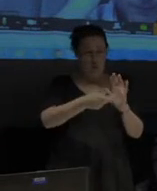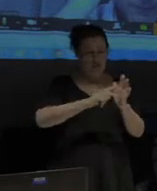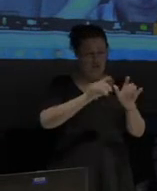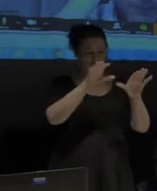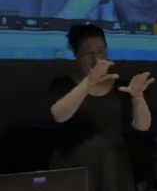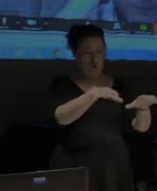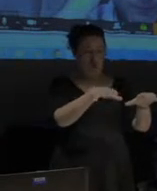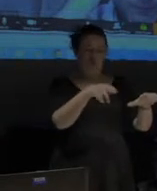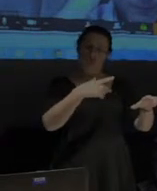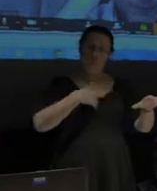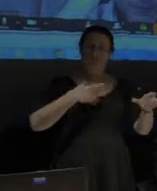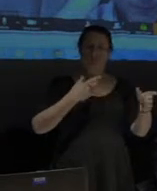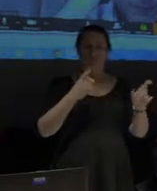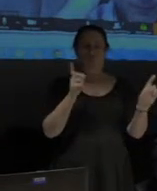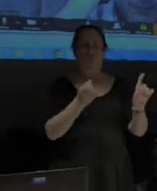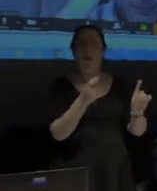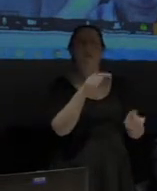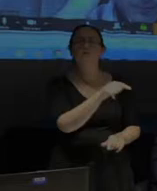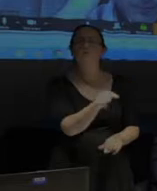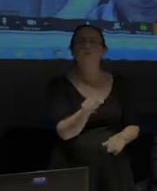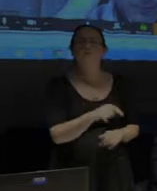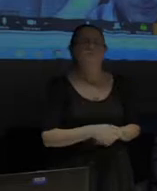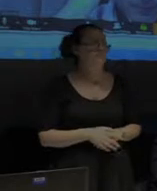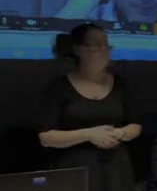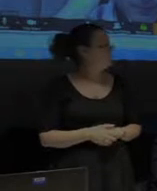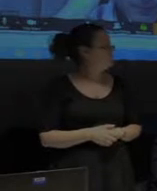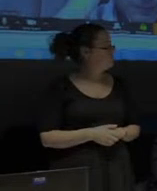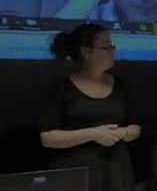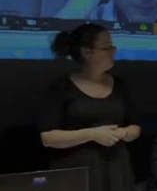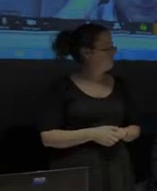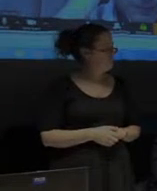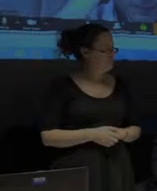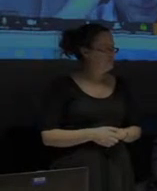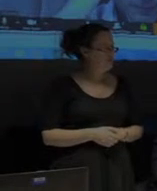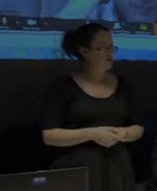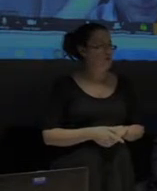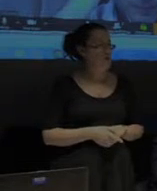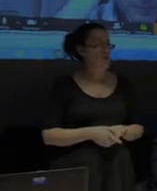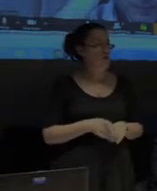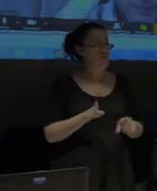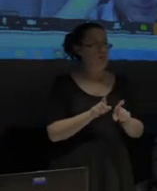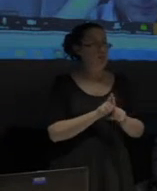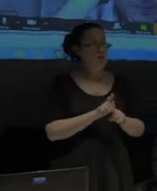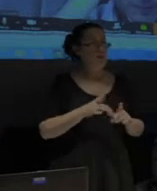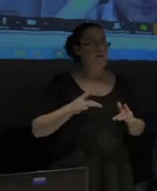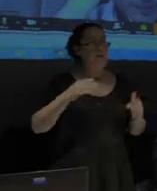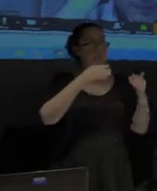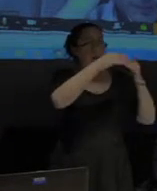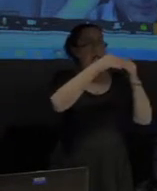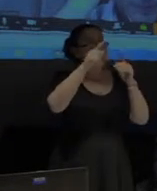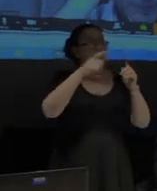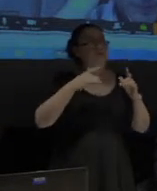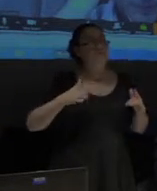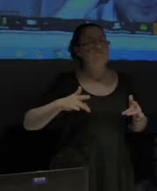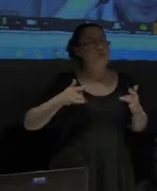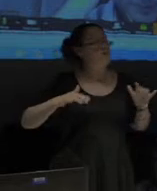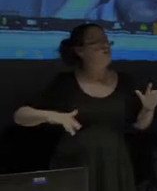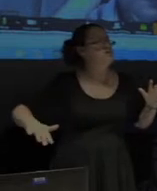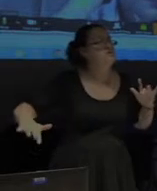having their ear to the ground, or having people who have their ear to the ground and being in touch with that. I think it's